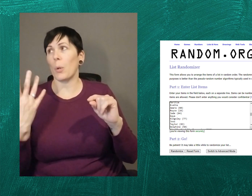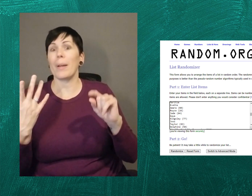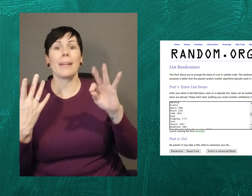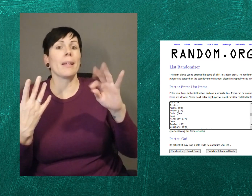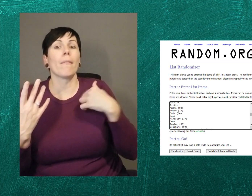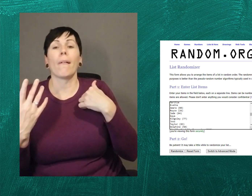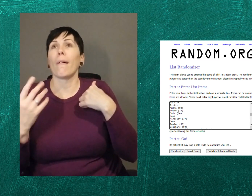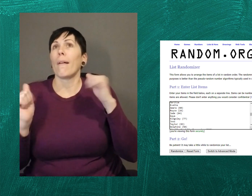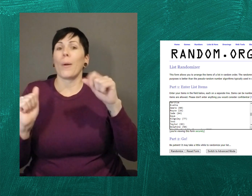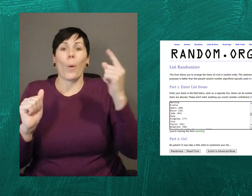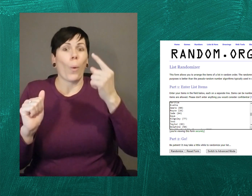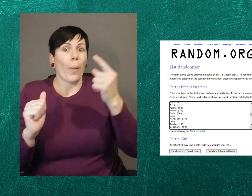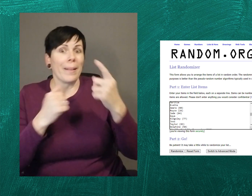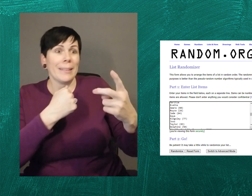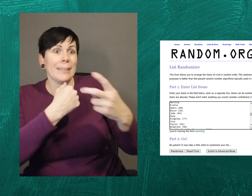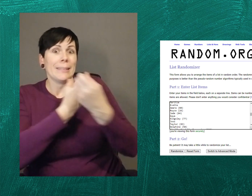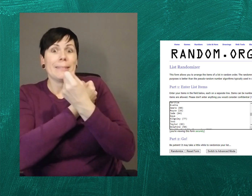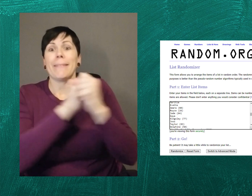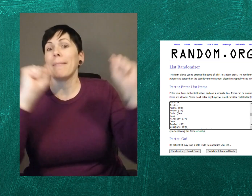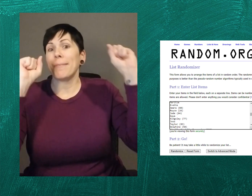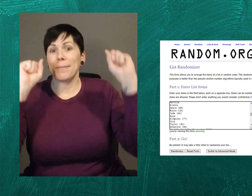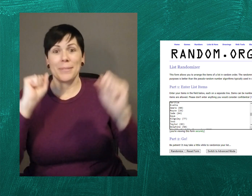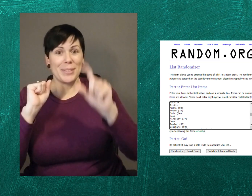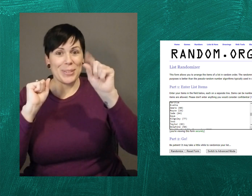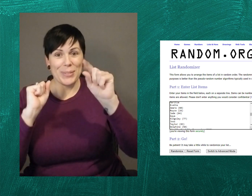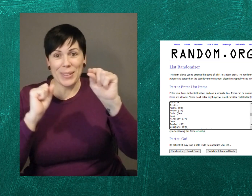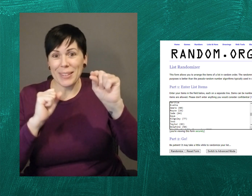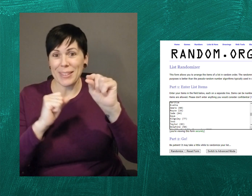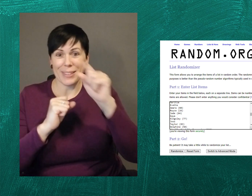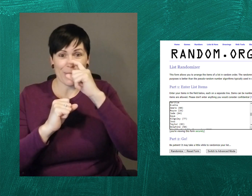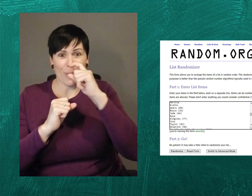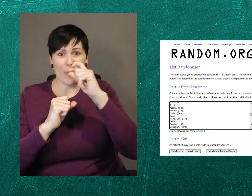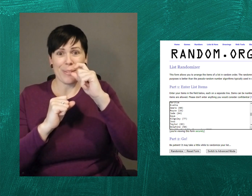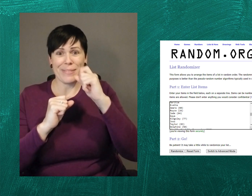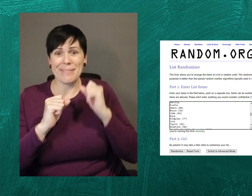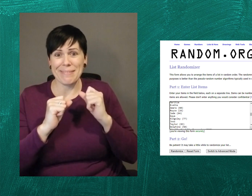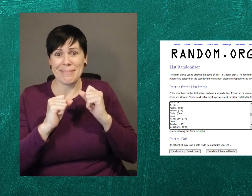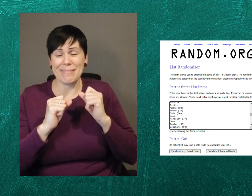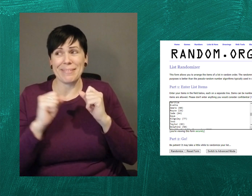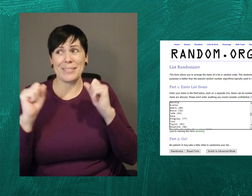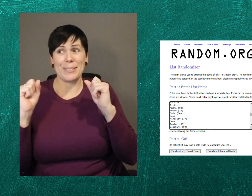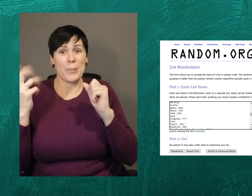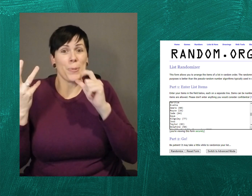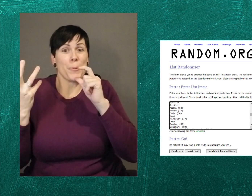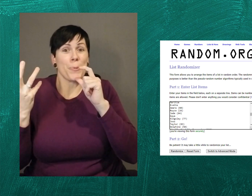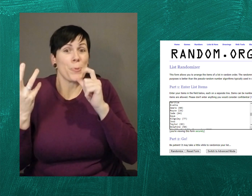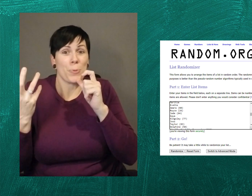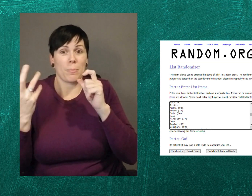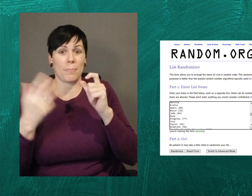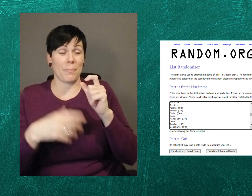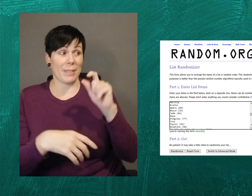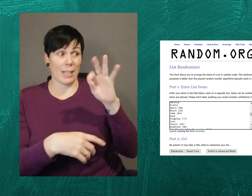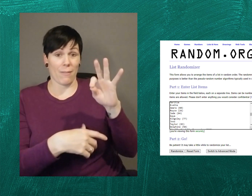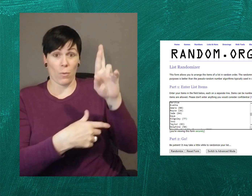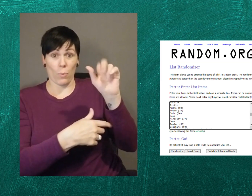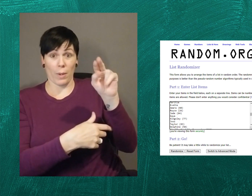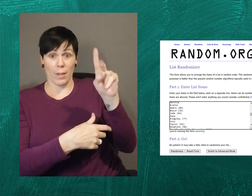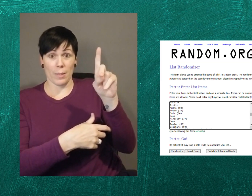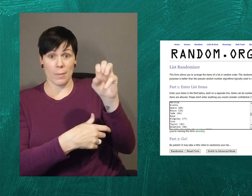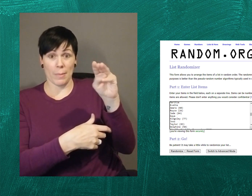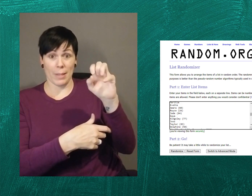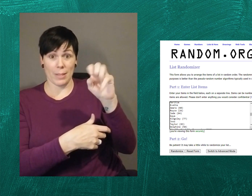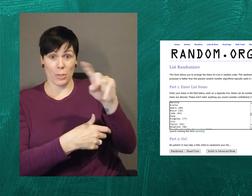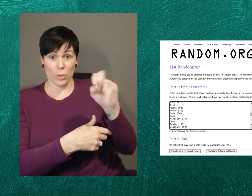to the randomizer, who would be saved? And I'll just give you my quick reaction about how